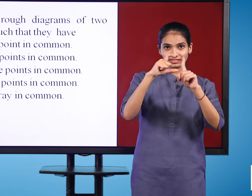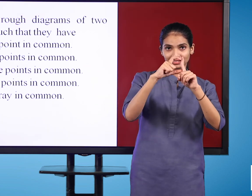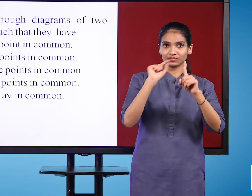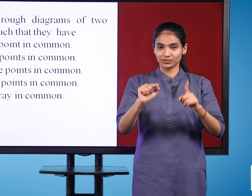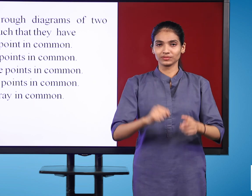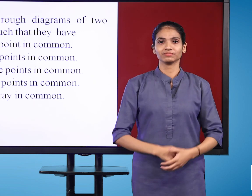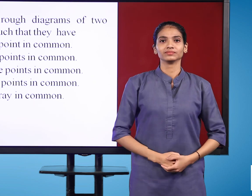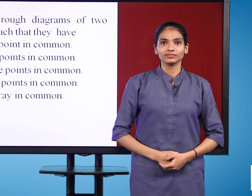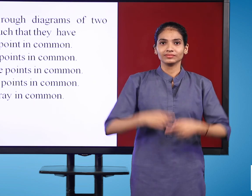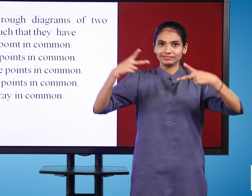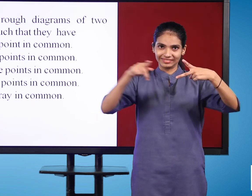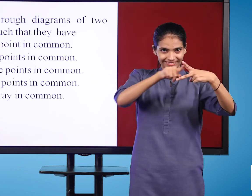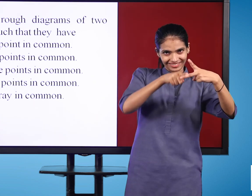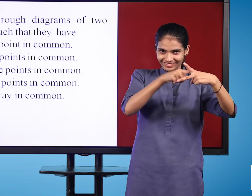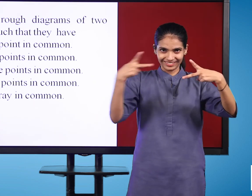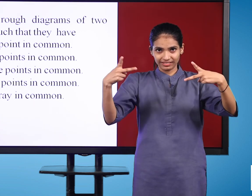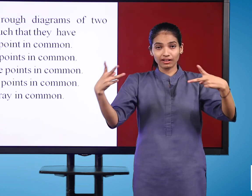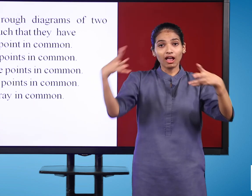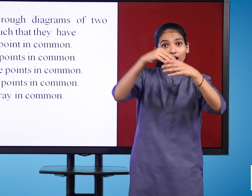D. 4 points in common.